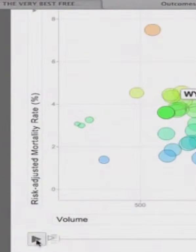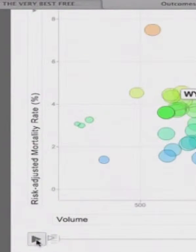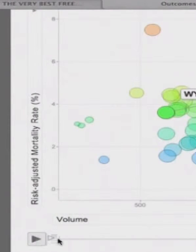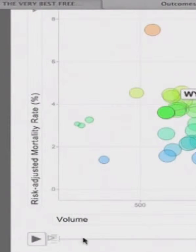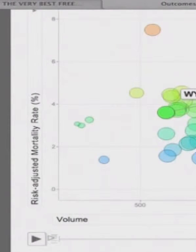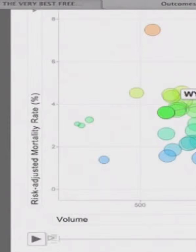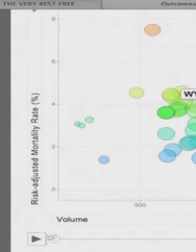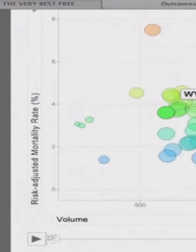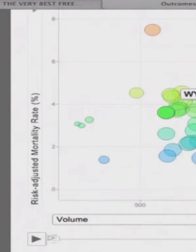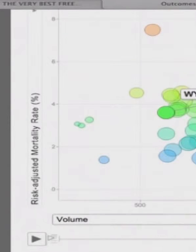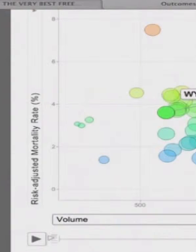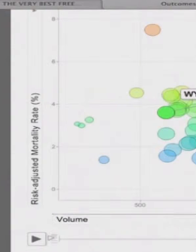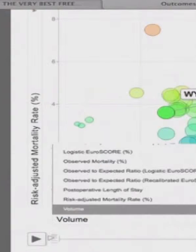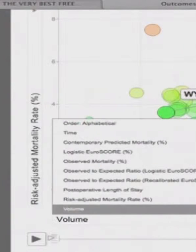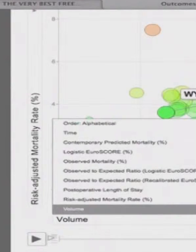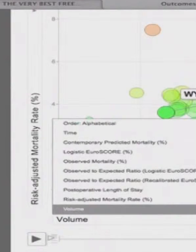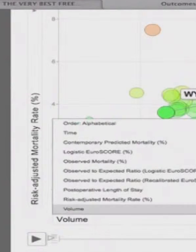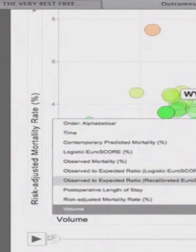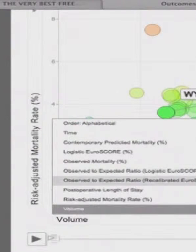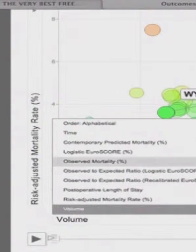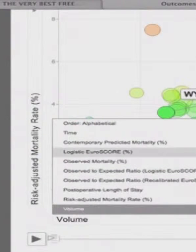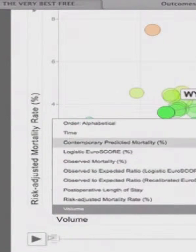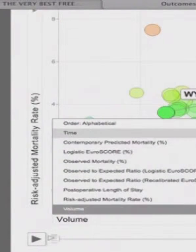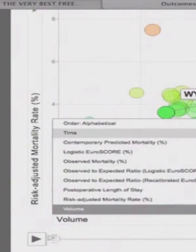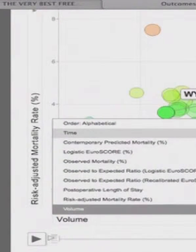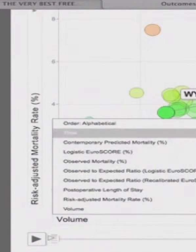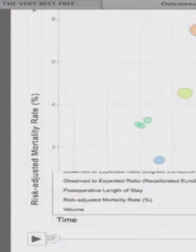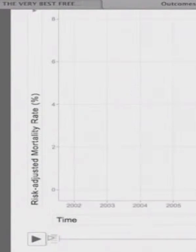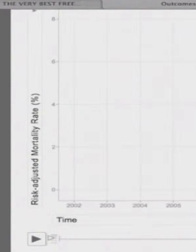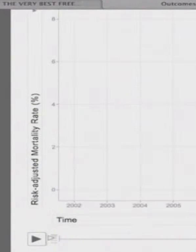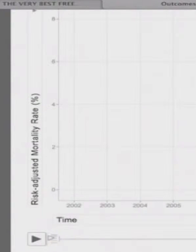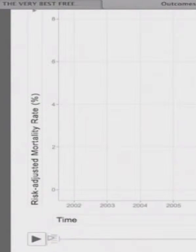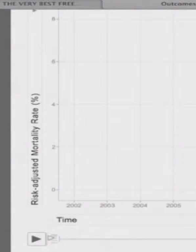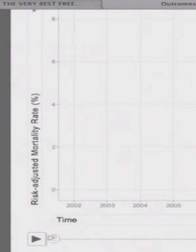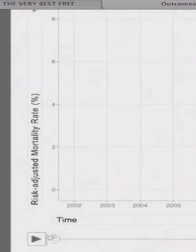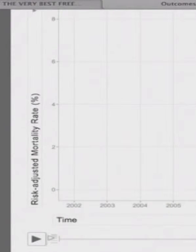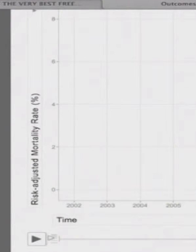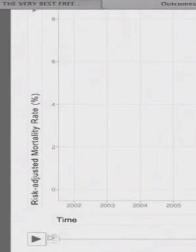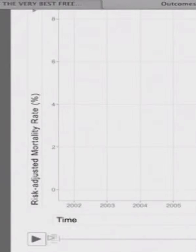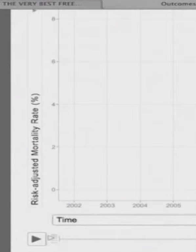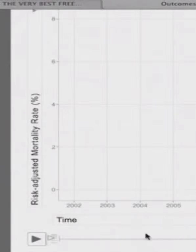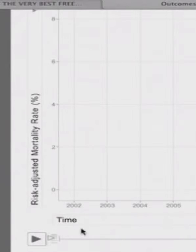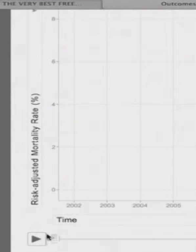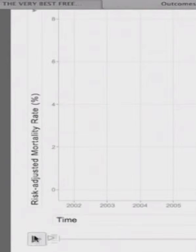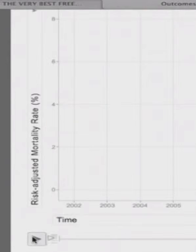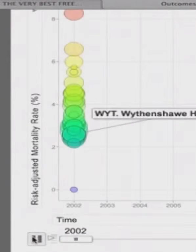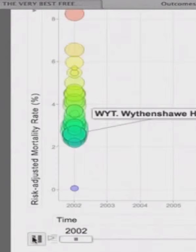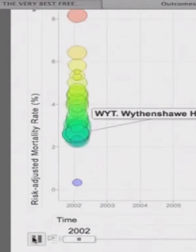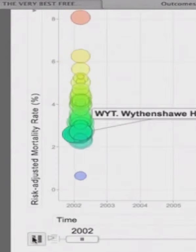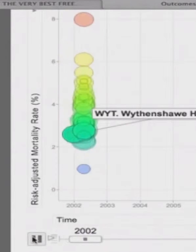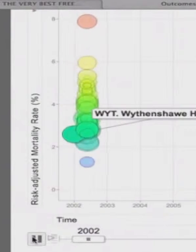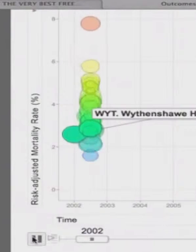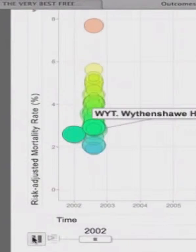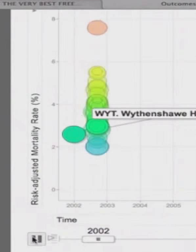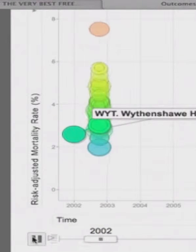these hospitals kind of shooting out of the pack. And actually that's what we're looking for. We're looking to try and provide information from this data which enables